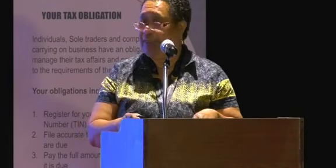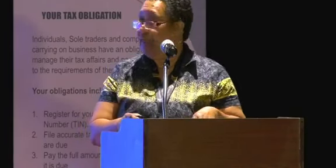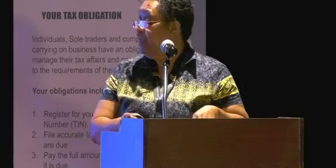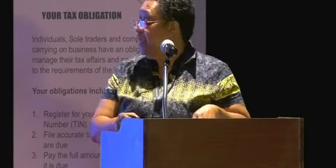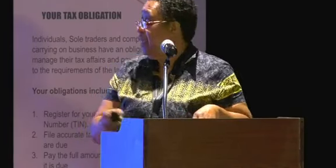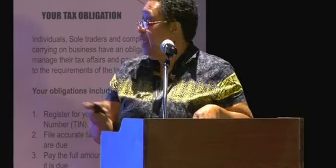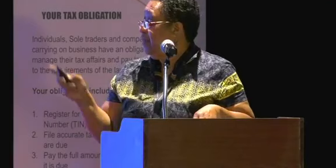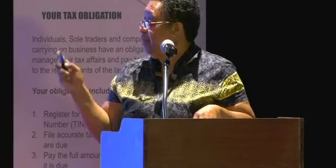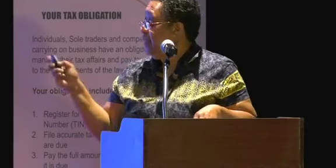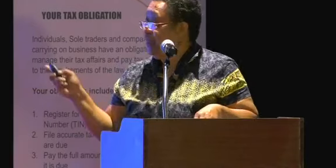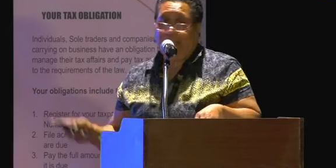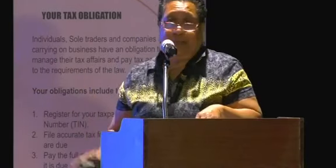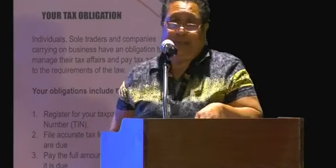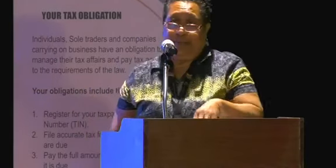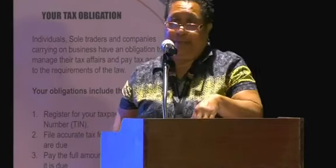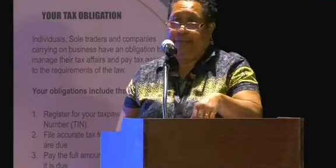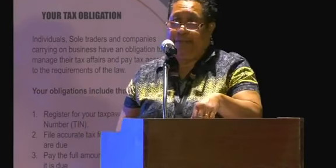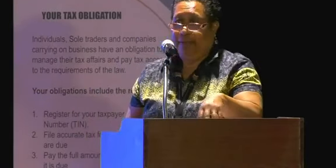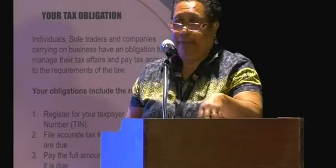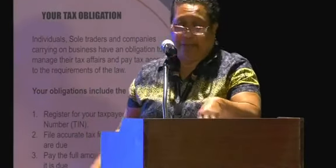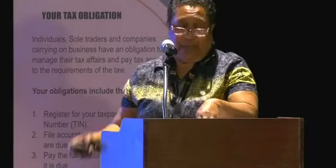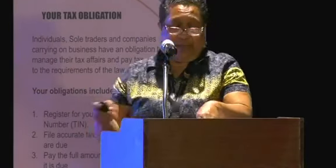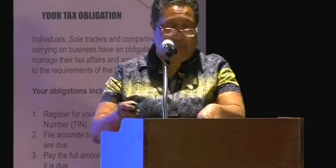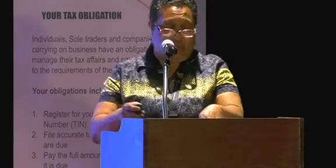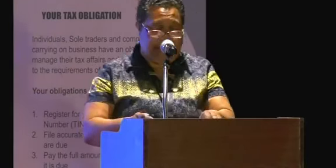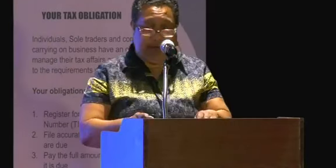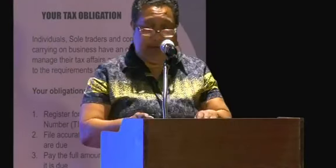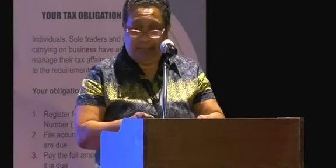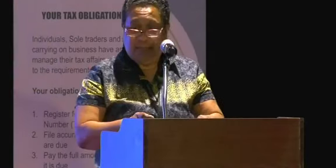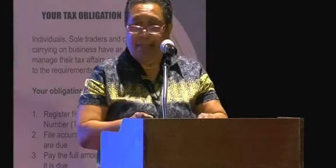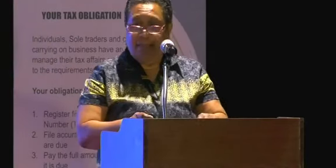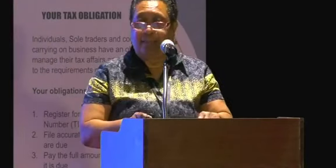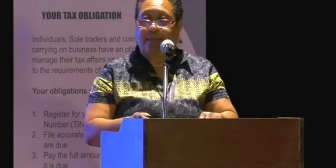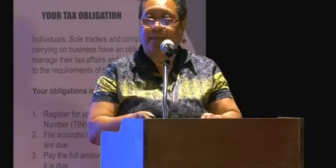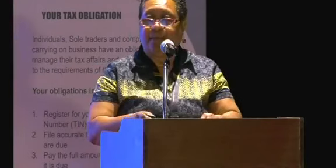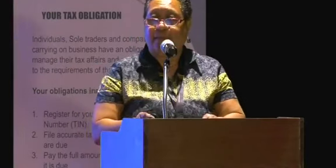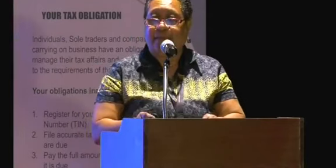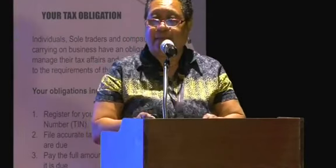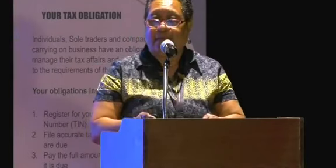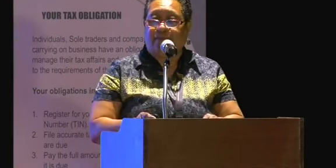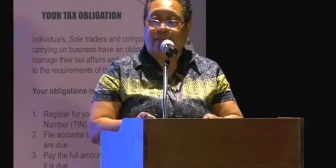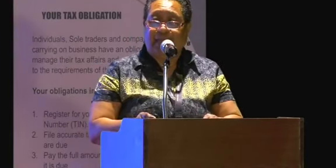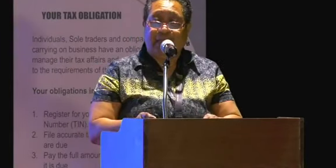registration. Up there, okay, on the screen are